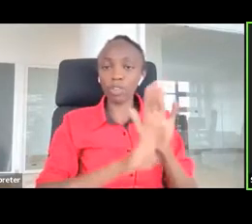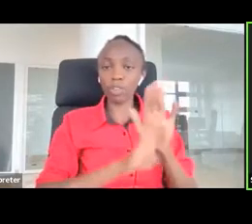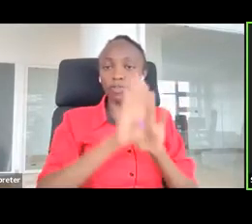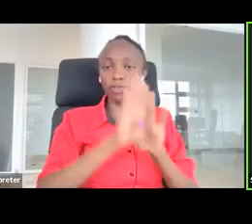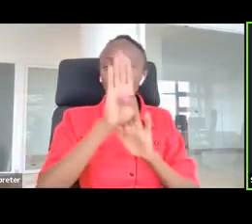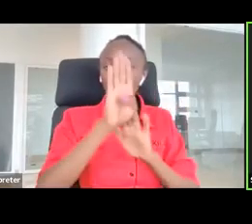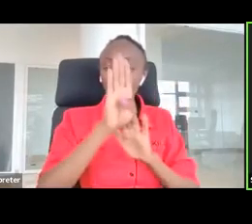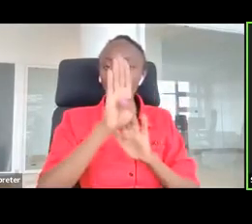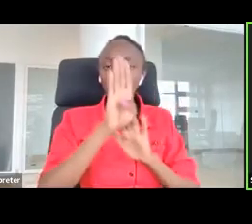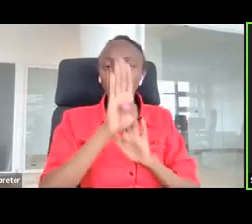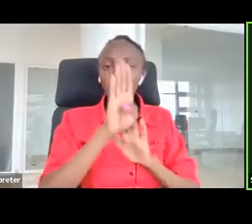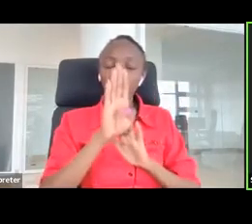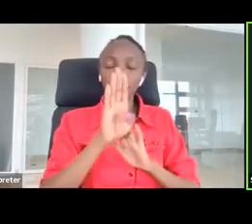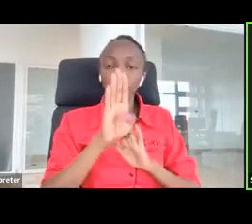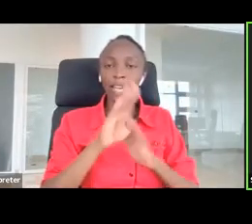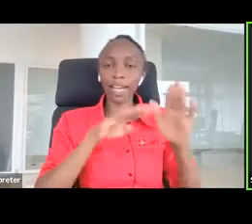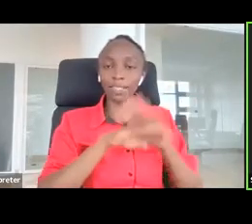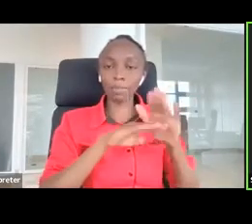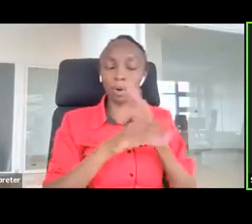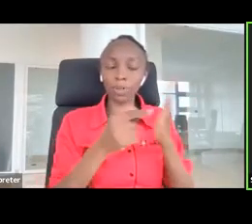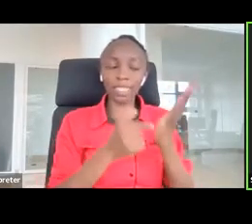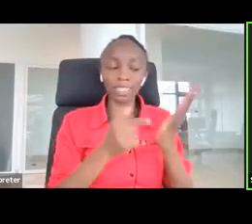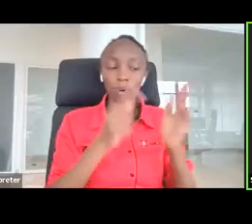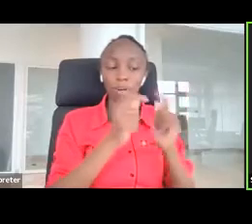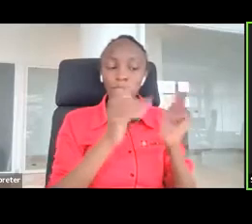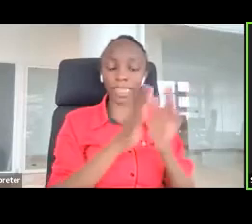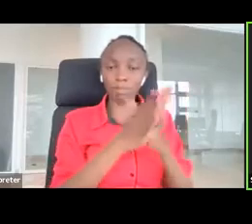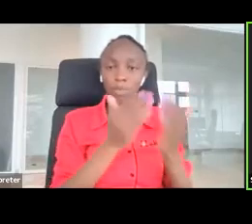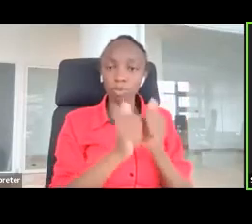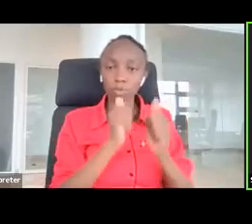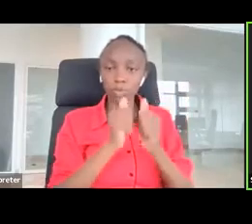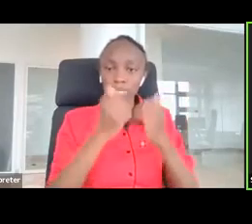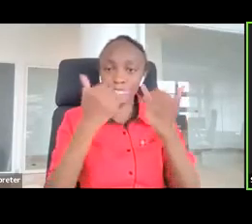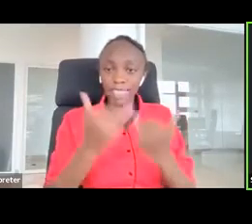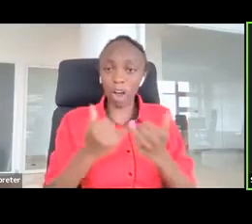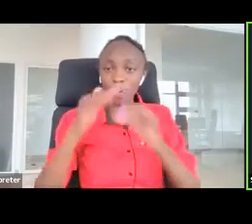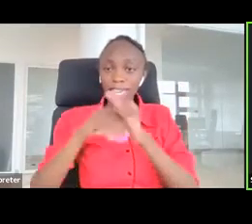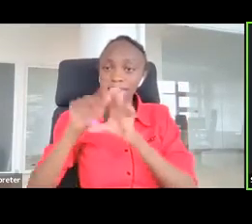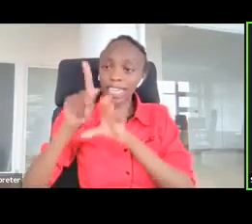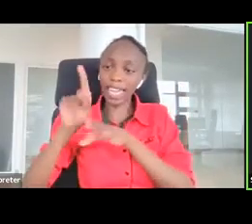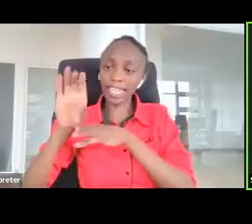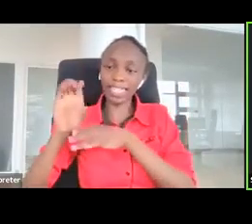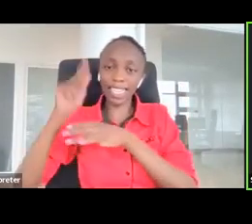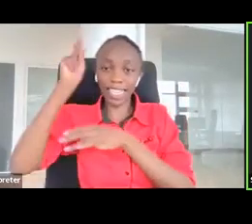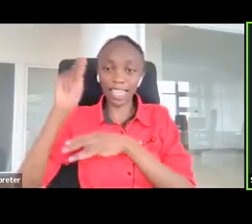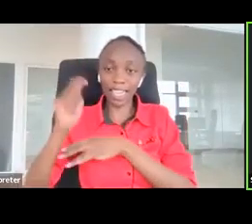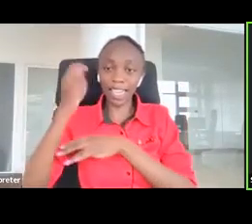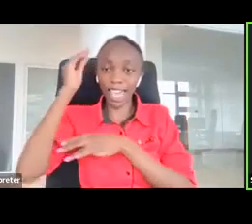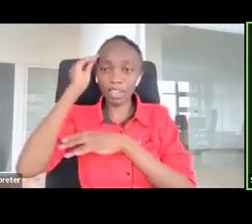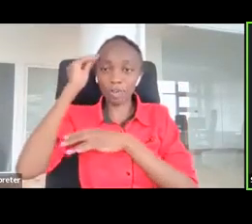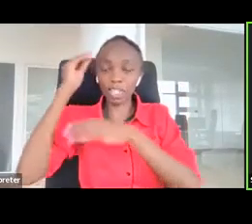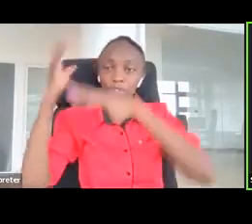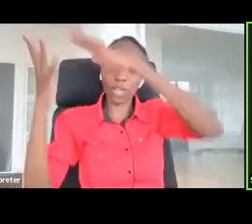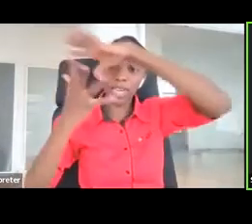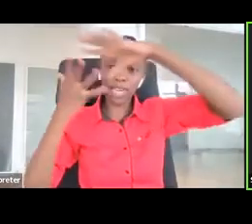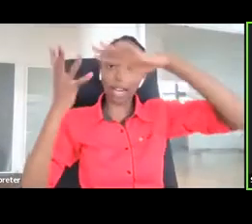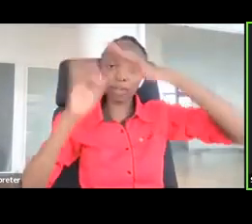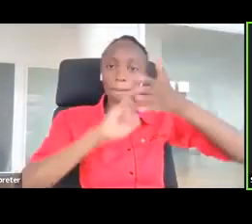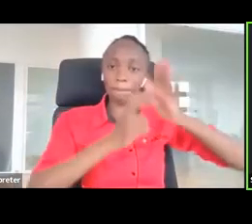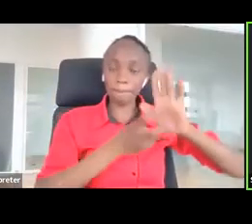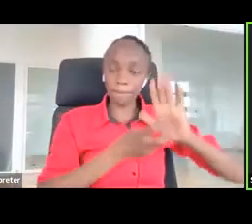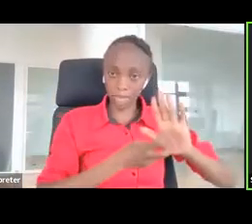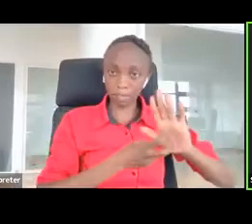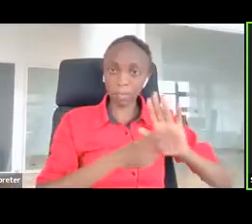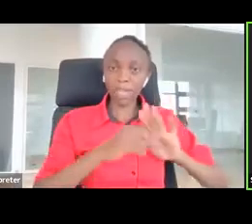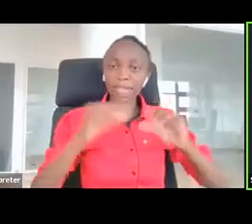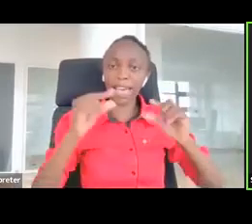that is currently uploaded on the Kenya Education Cloud, and that is the grade 1 textbook for environmental